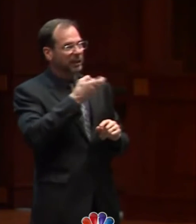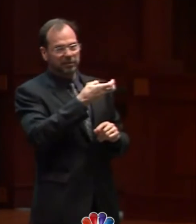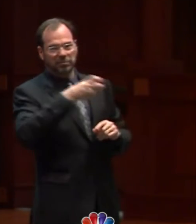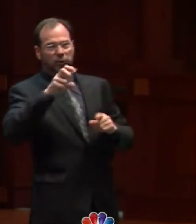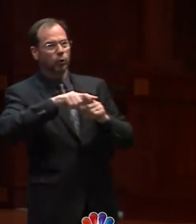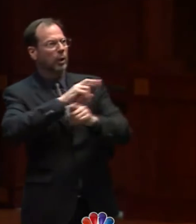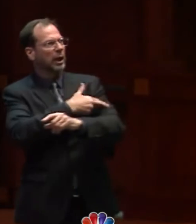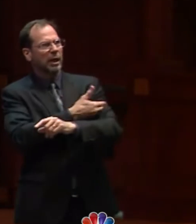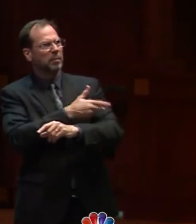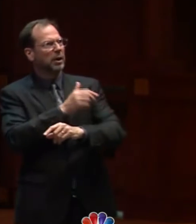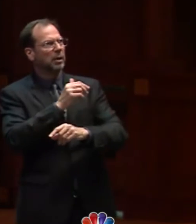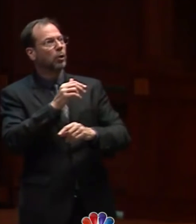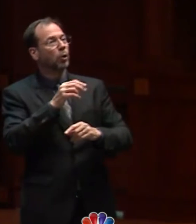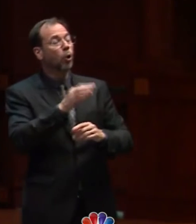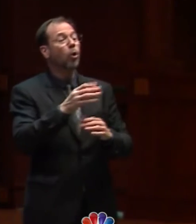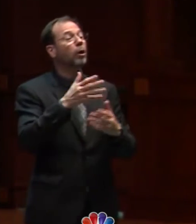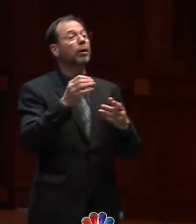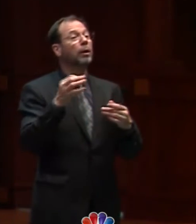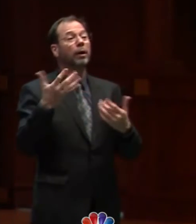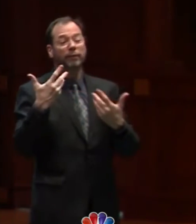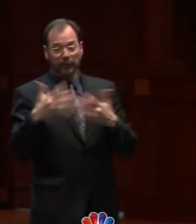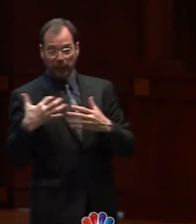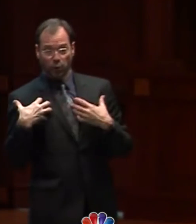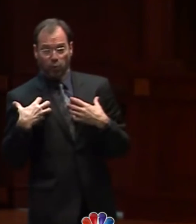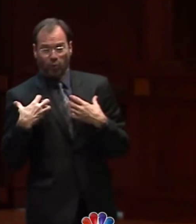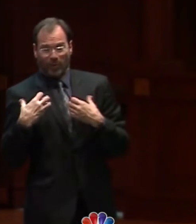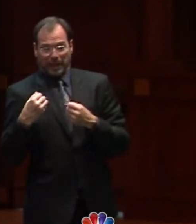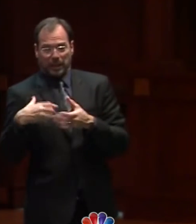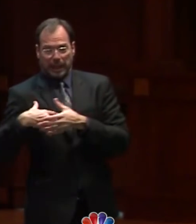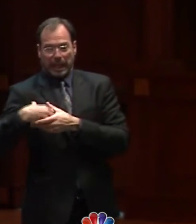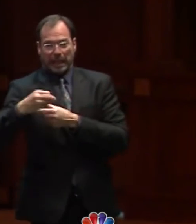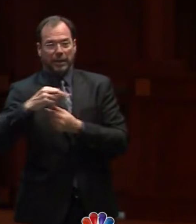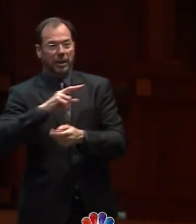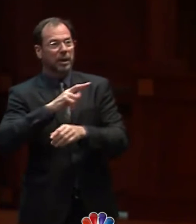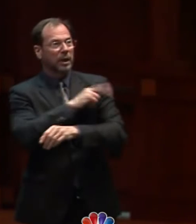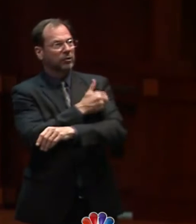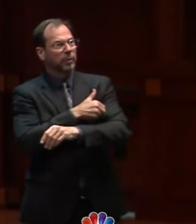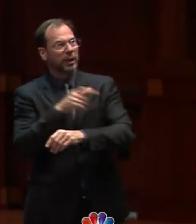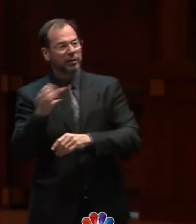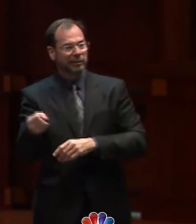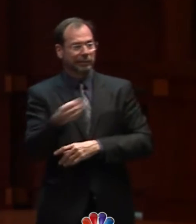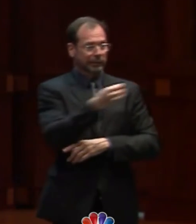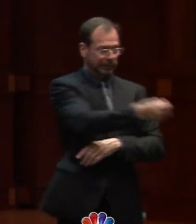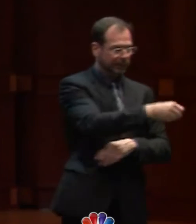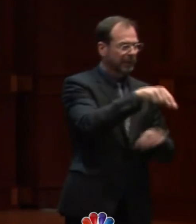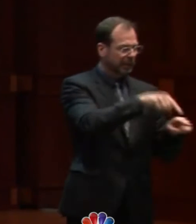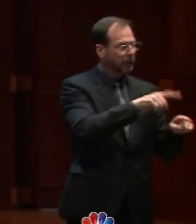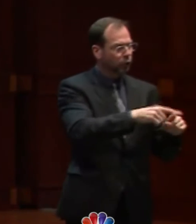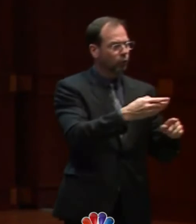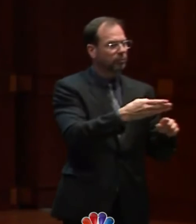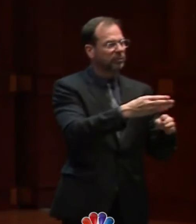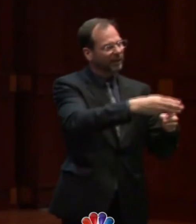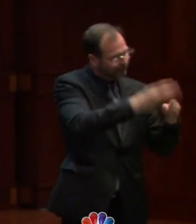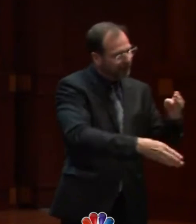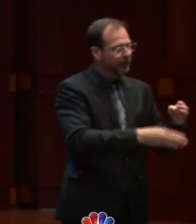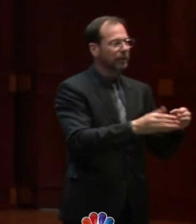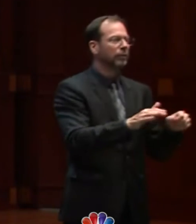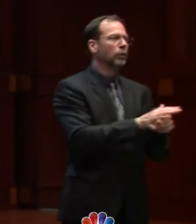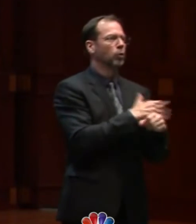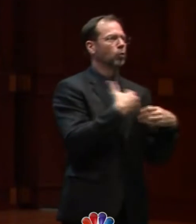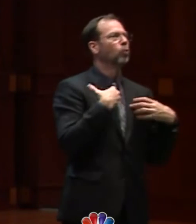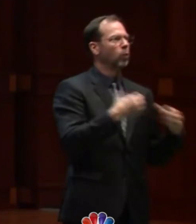in a hospital, or on the tail end, where they seem to be getting better and they're convalescing and they just need a little bit more help in terms of completing